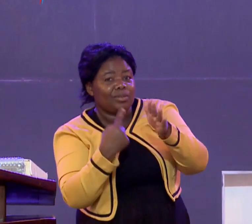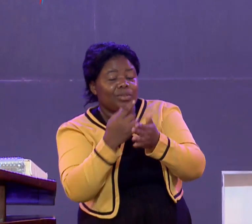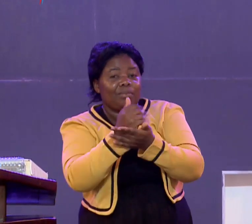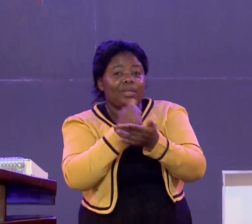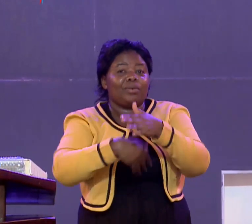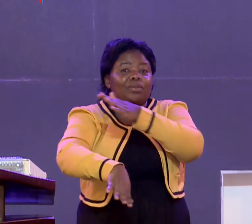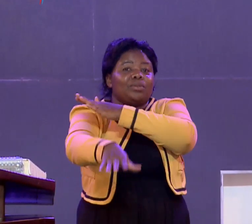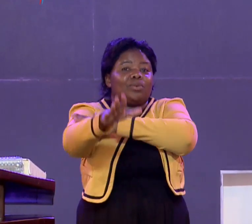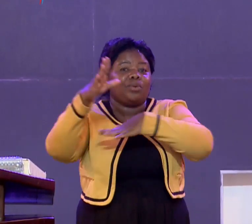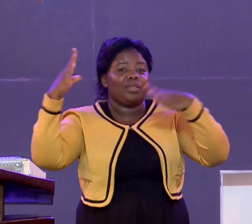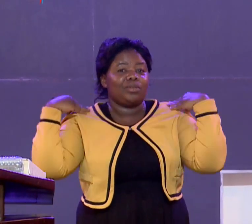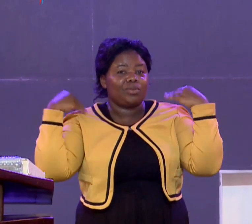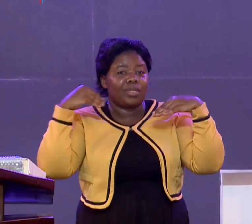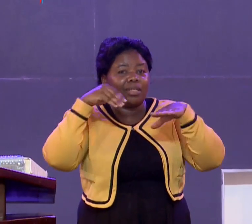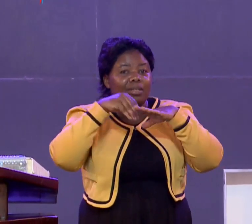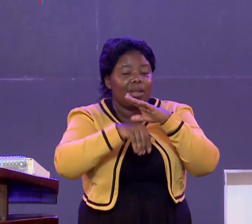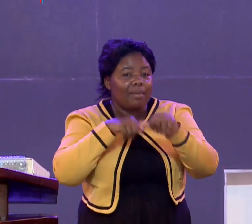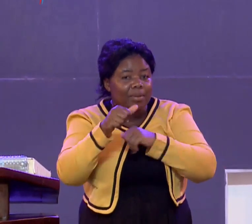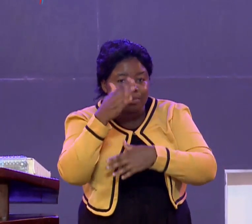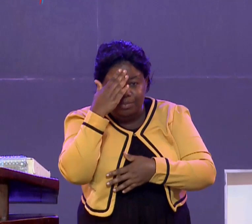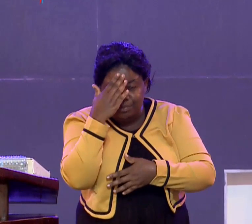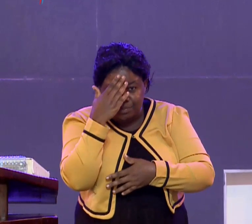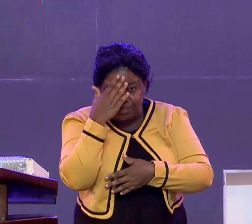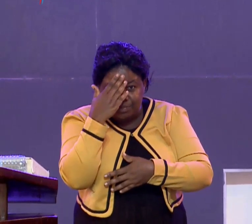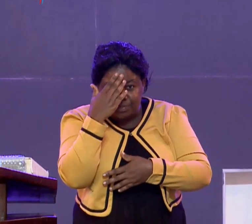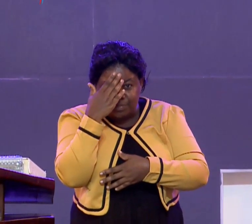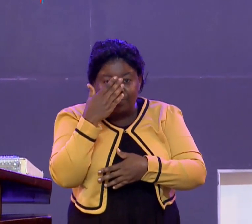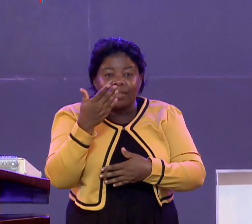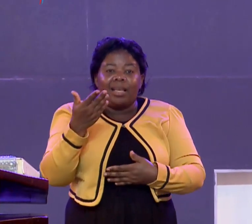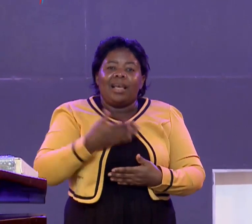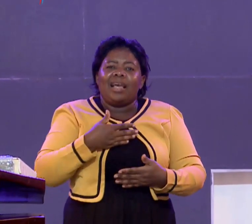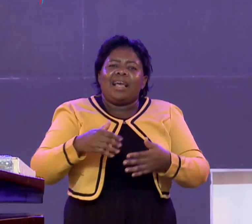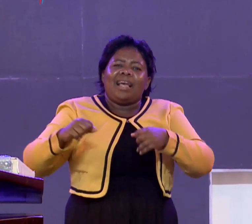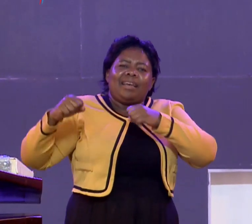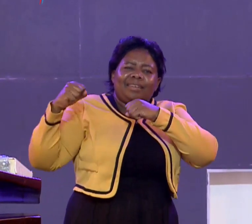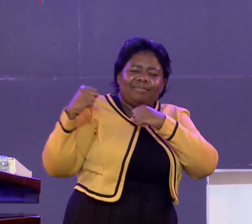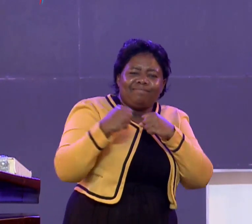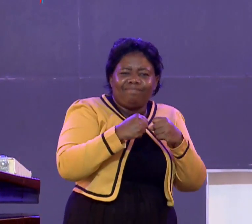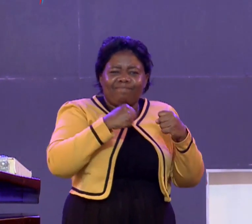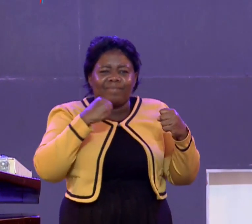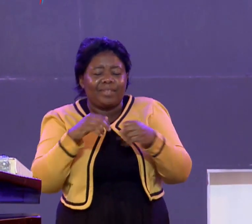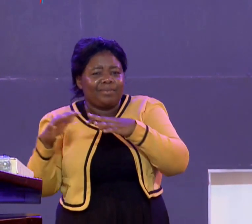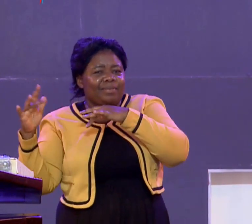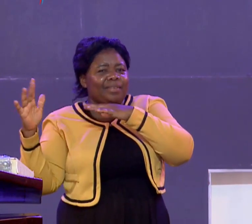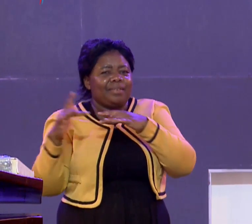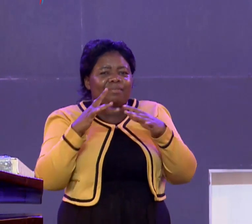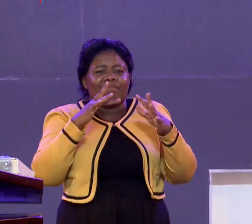look at anything, but what makes you to go through them, the Lord is training you to be humble. I have